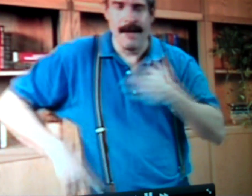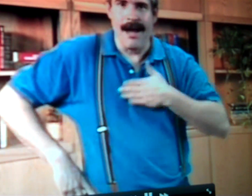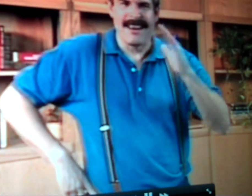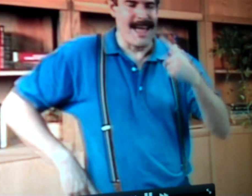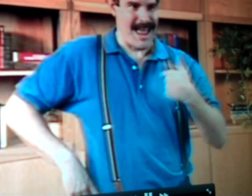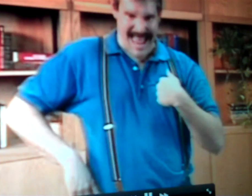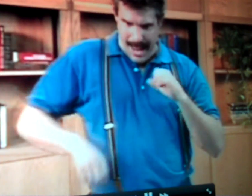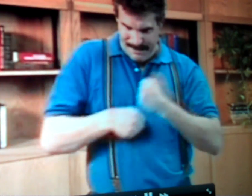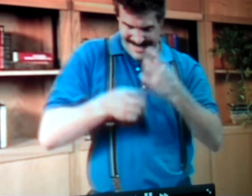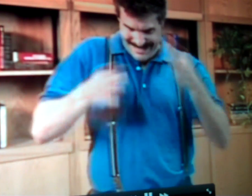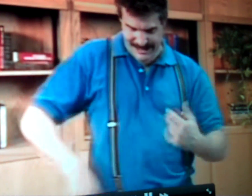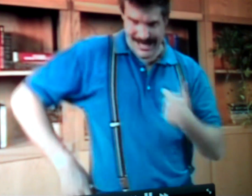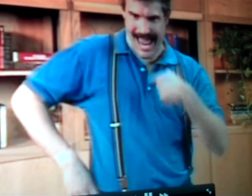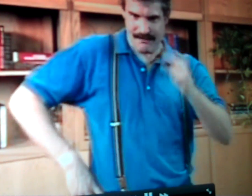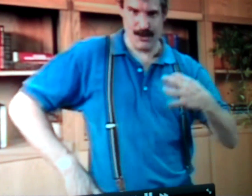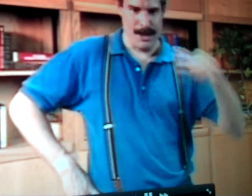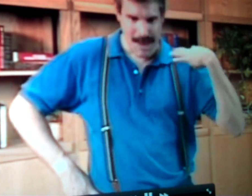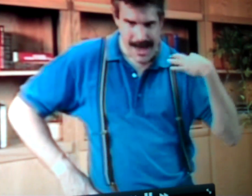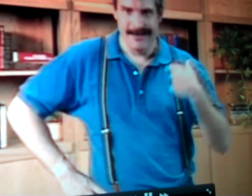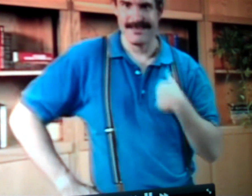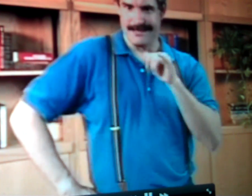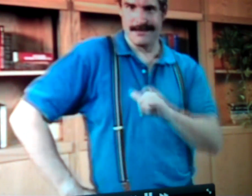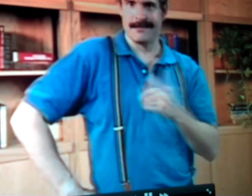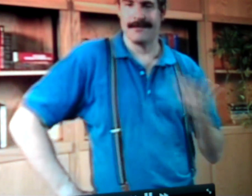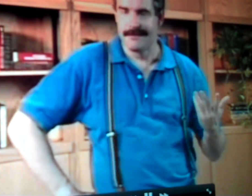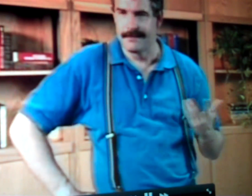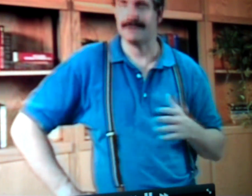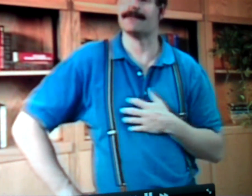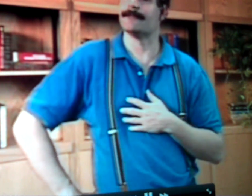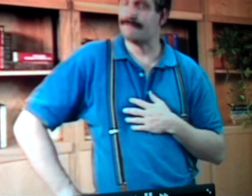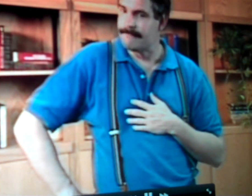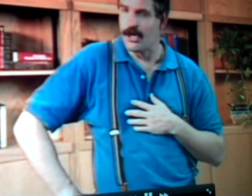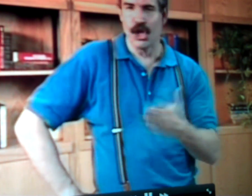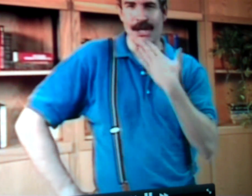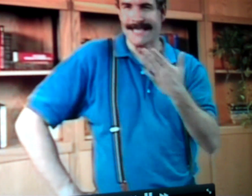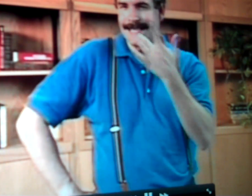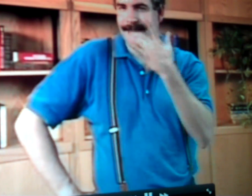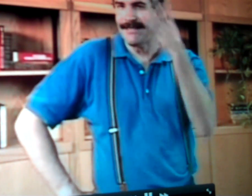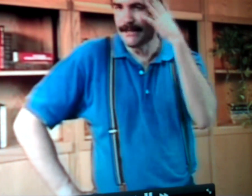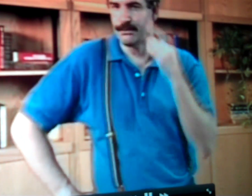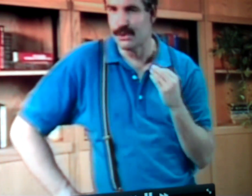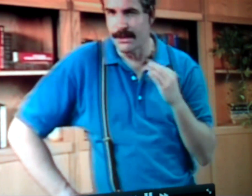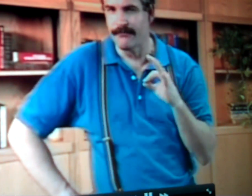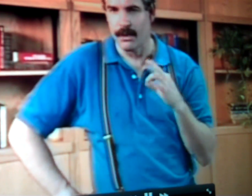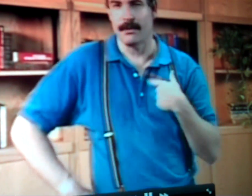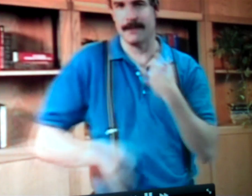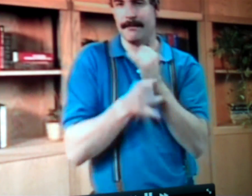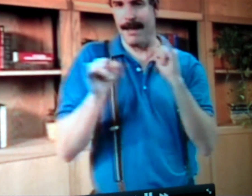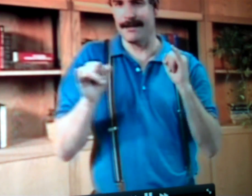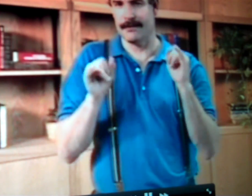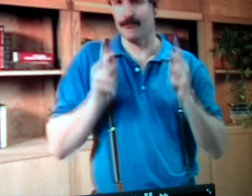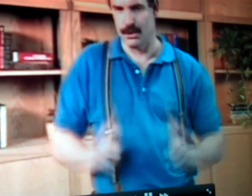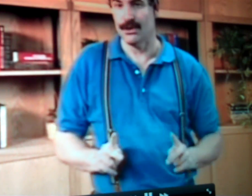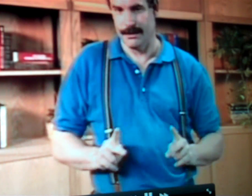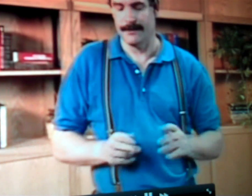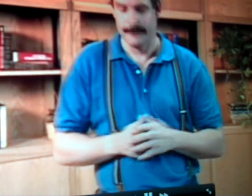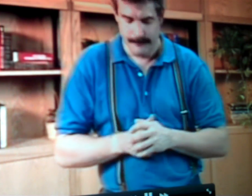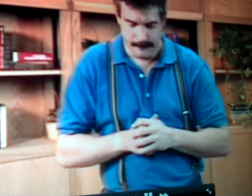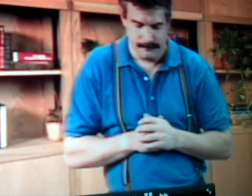about colleges. As I looked through the books, I realized that I needed to make a decision on to where I was going to go. And this was really a good